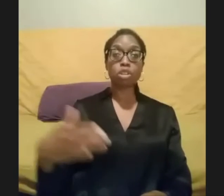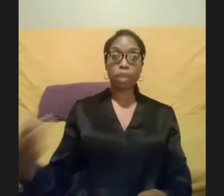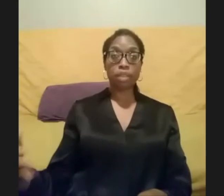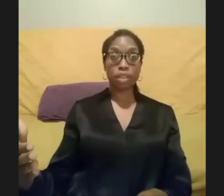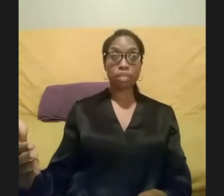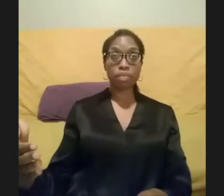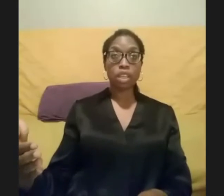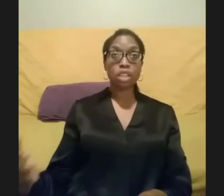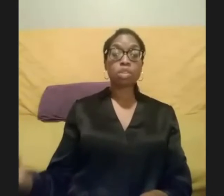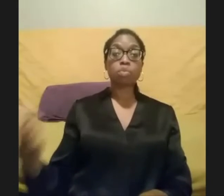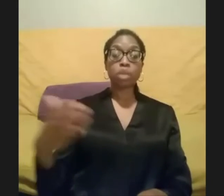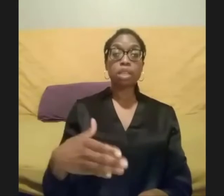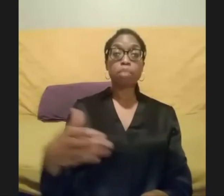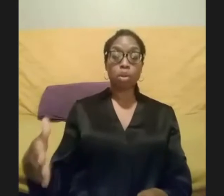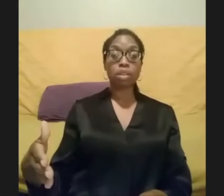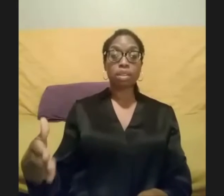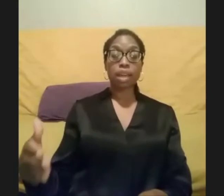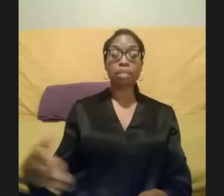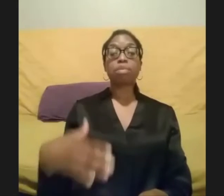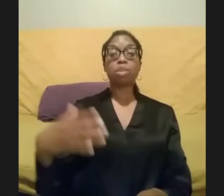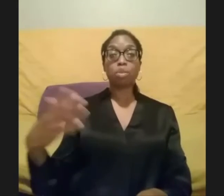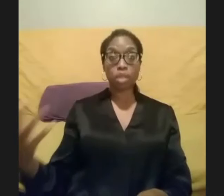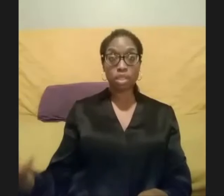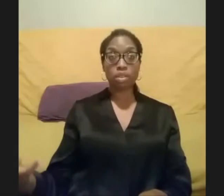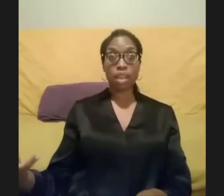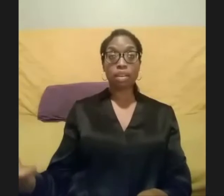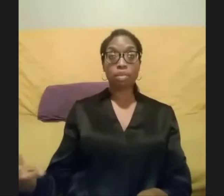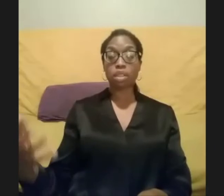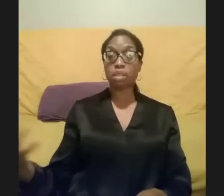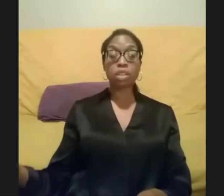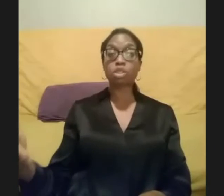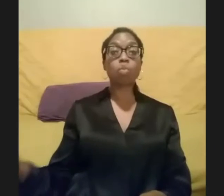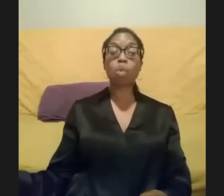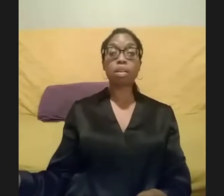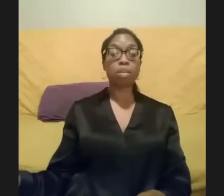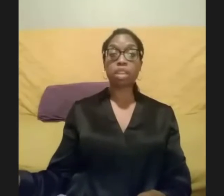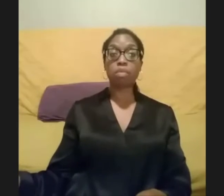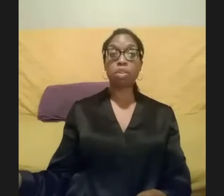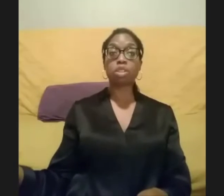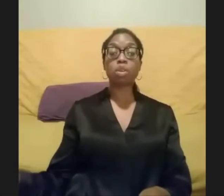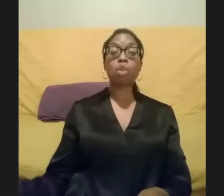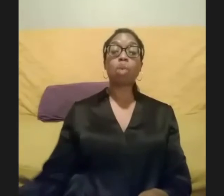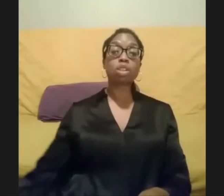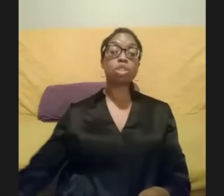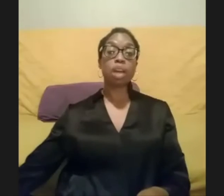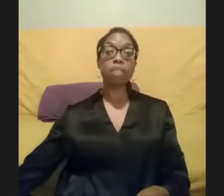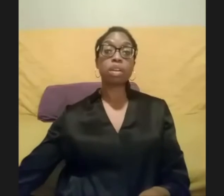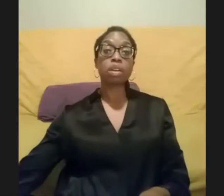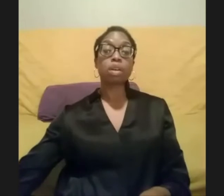benefit. So it's really important that you consider that, because some patients don't want all the chemo. They just want to have quality